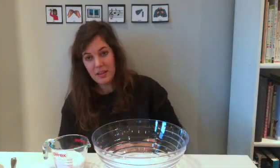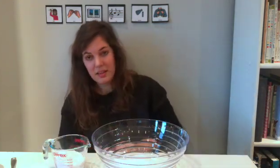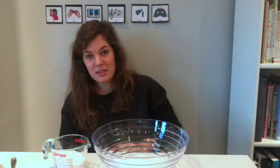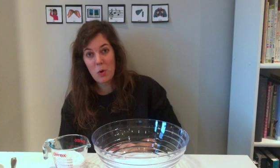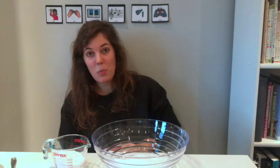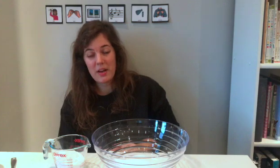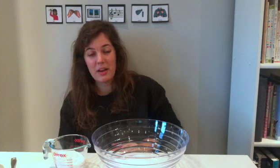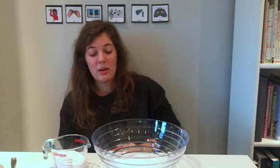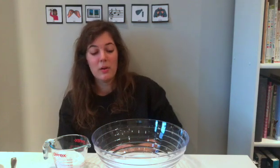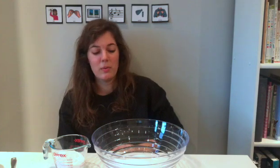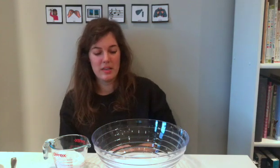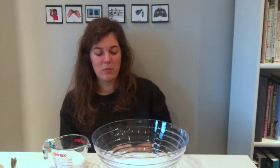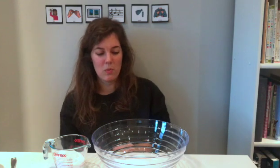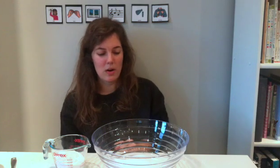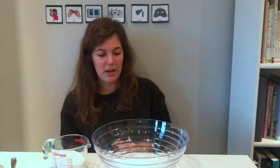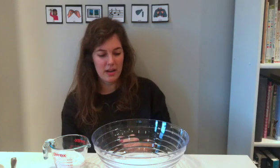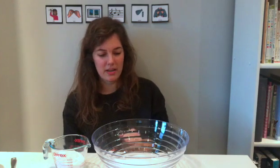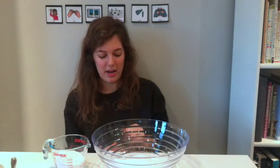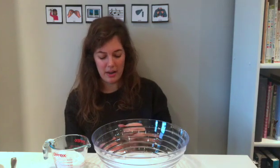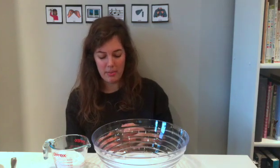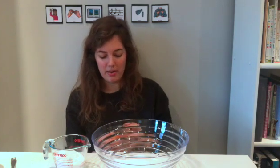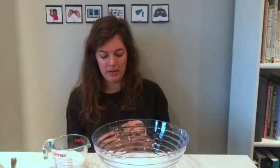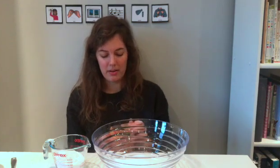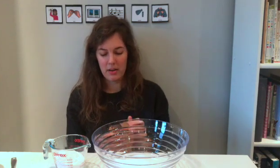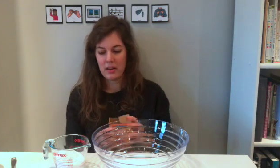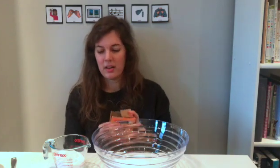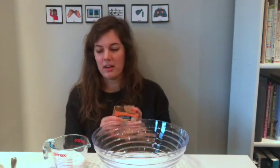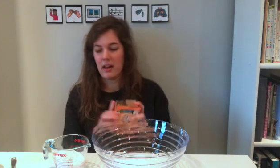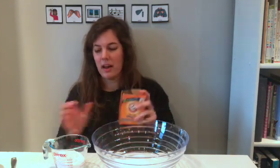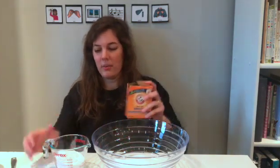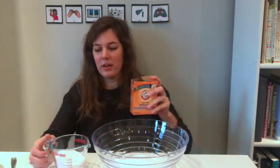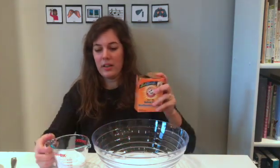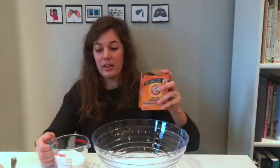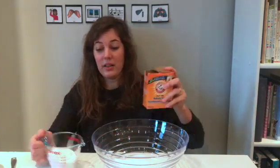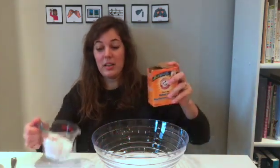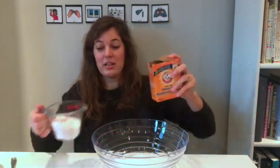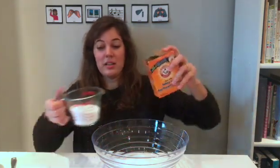Let's open it. We did one cup. Now we need